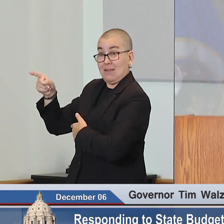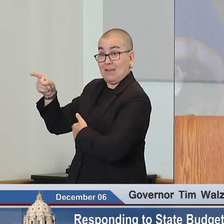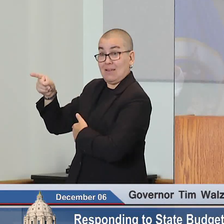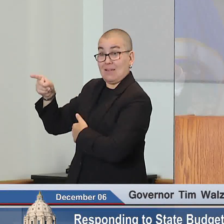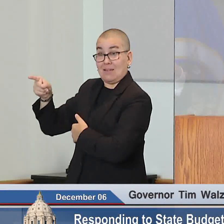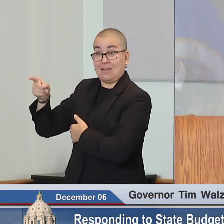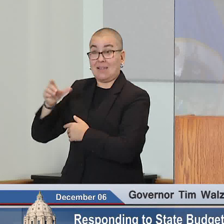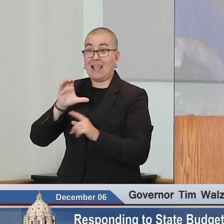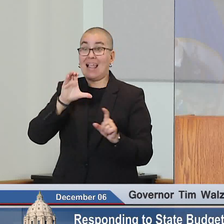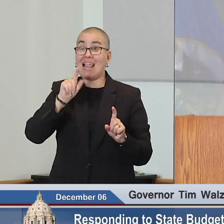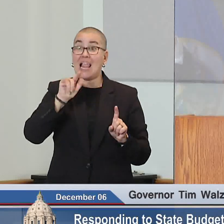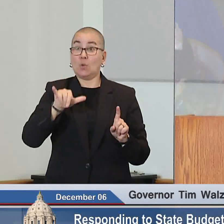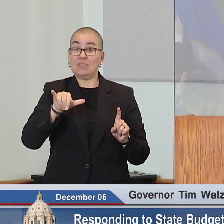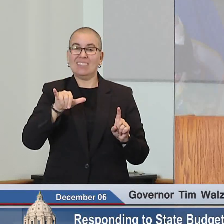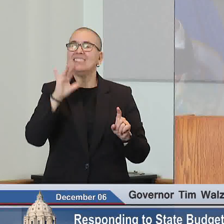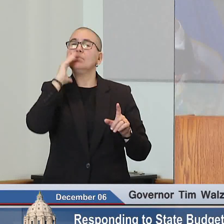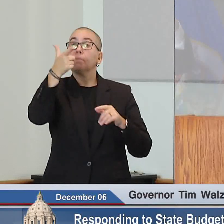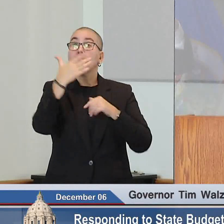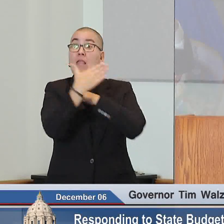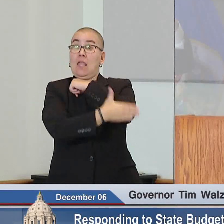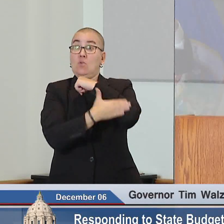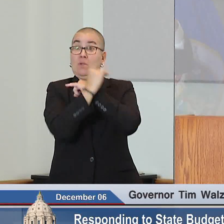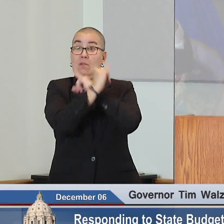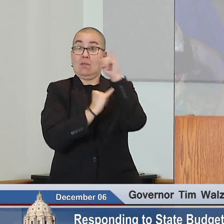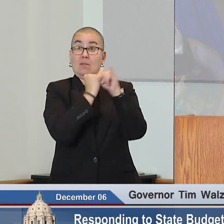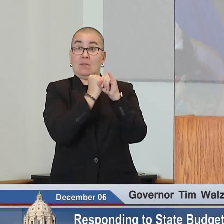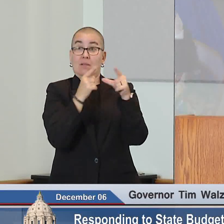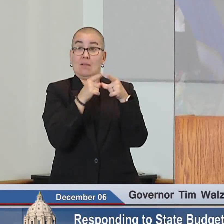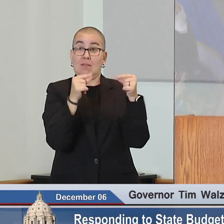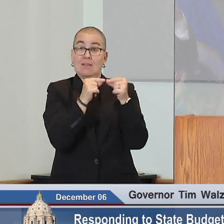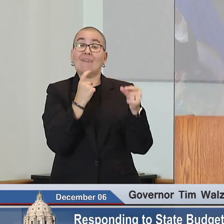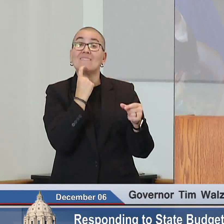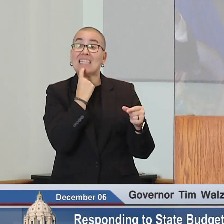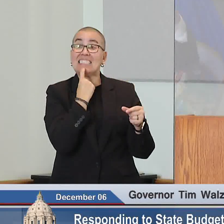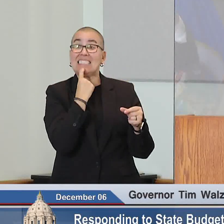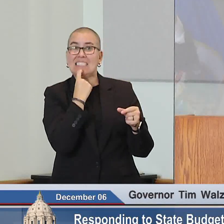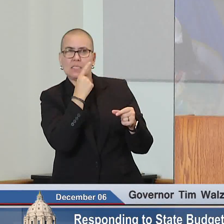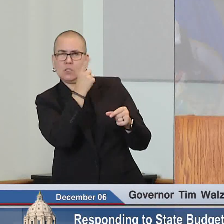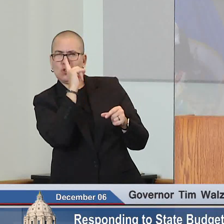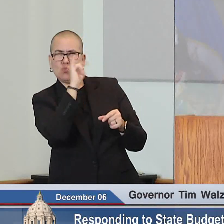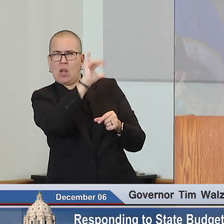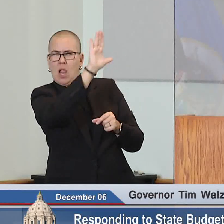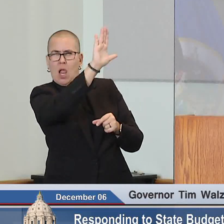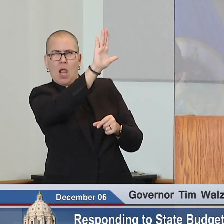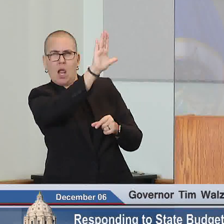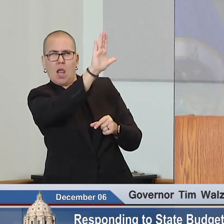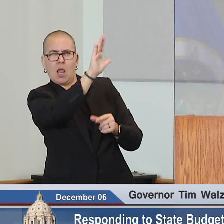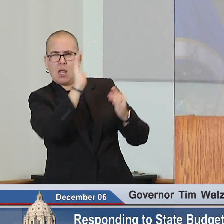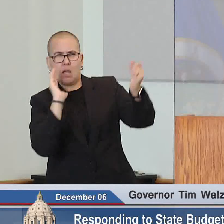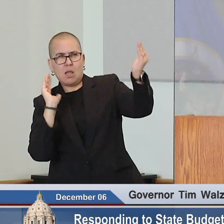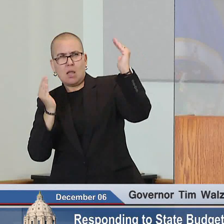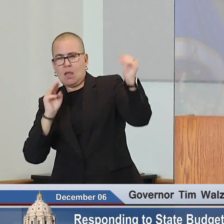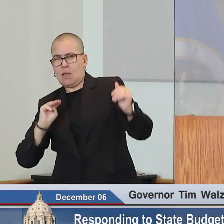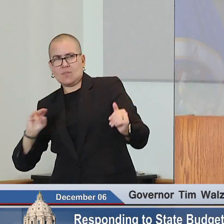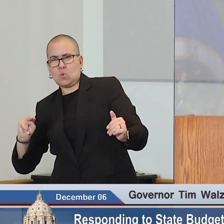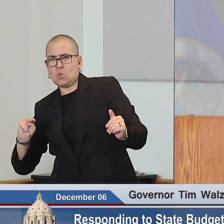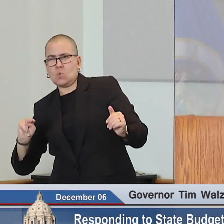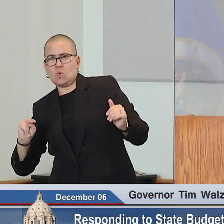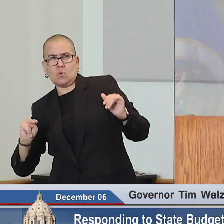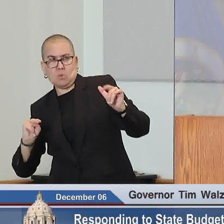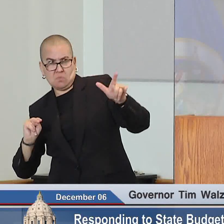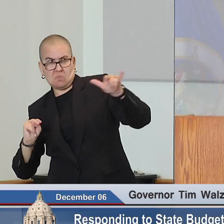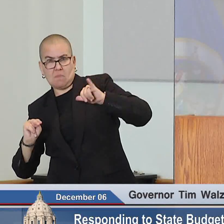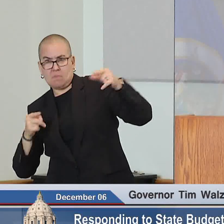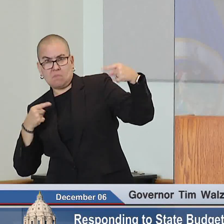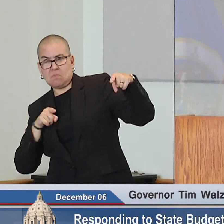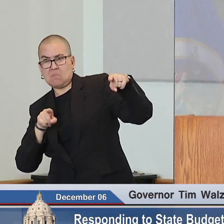mirror Minnesota in a lot of ways, a little more of an aging population, fairly high outcomes around social issues like